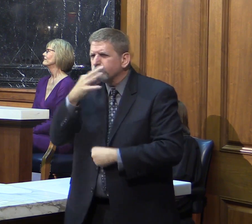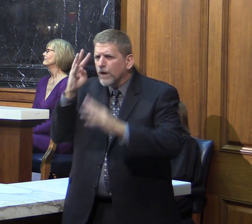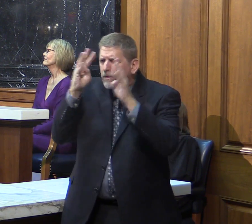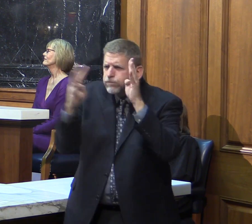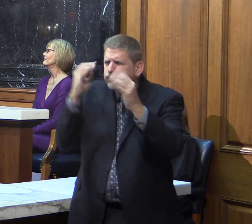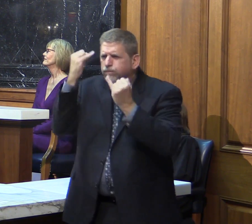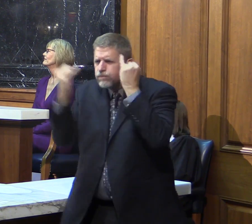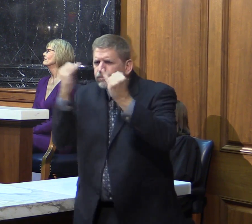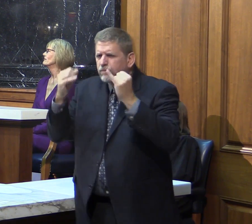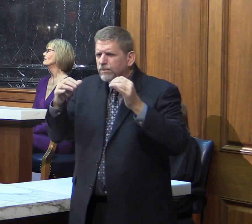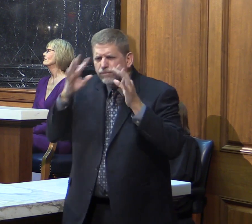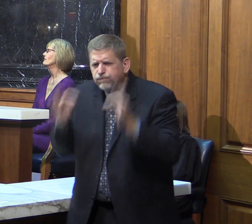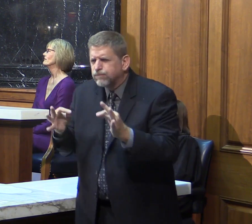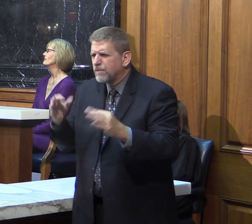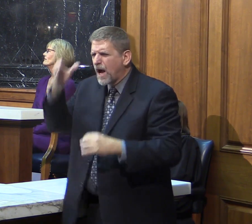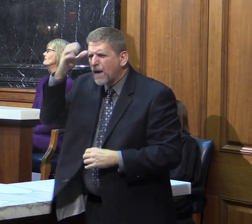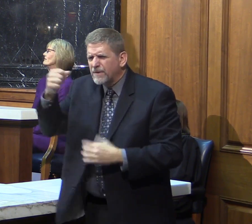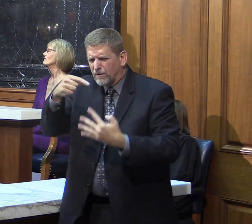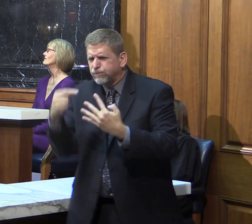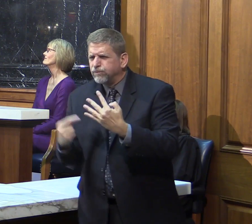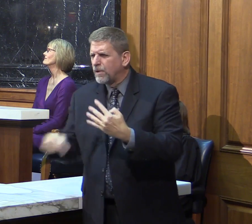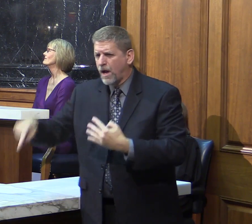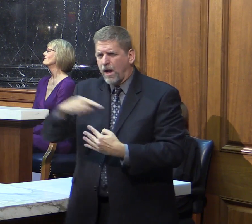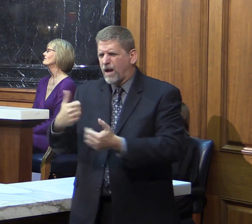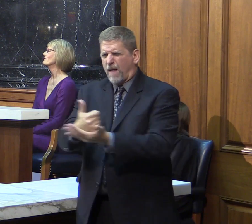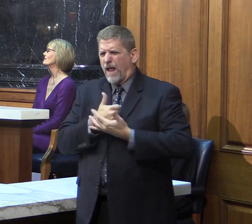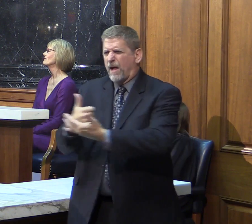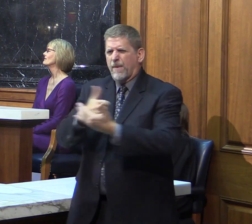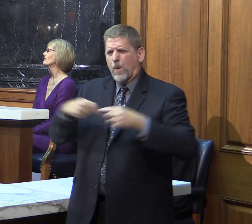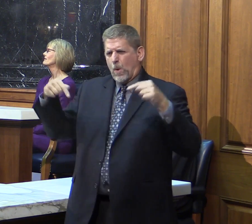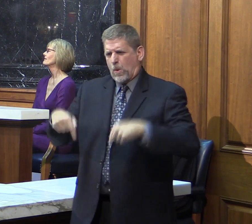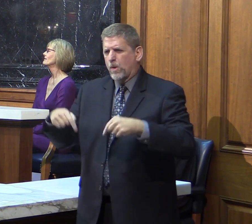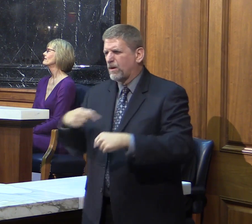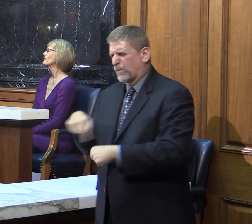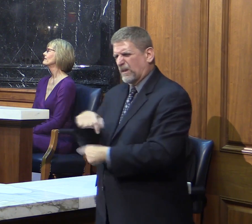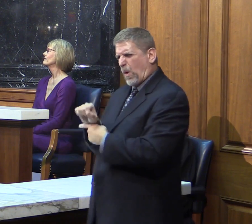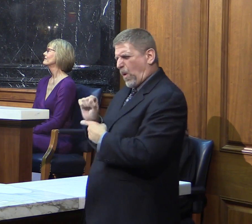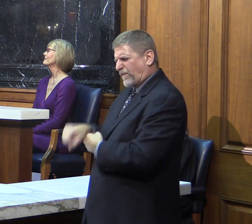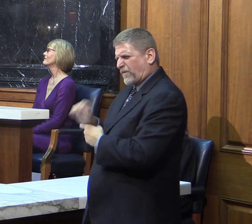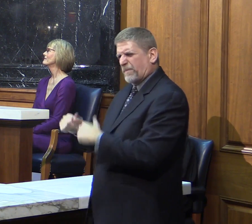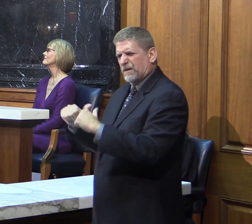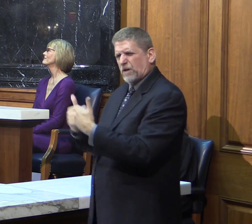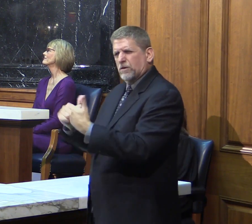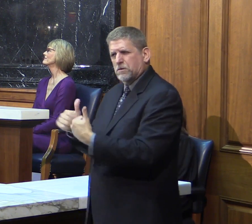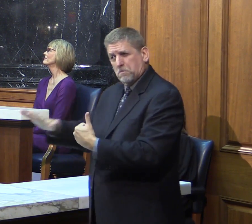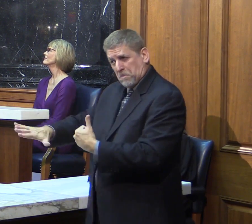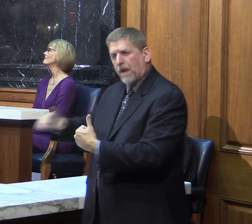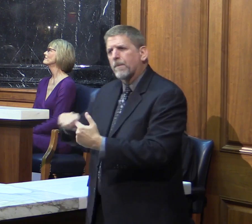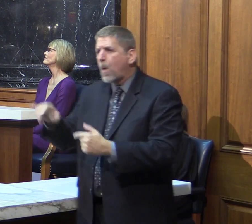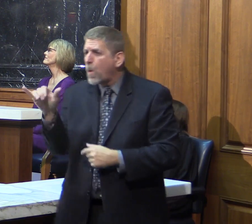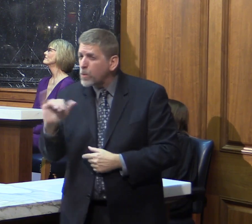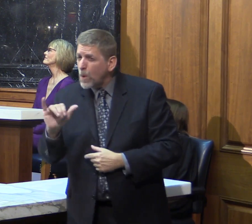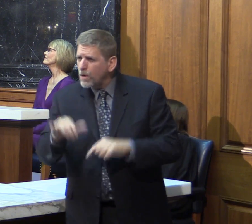and common sense that enables us not only to overcome any challenge, but also to continually